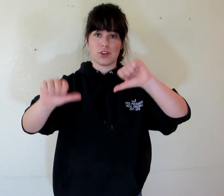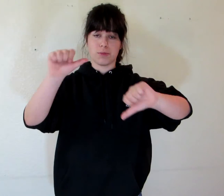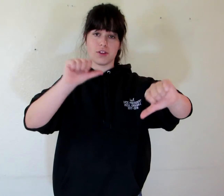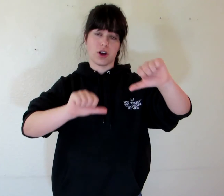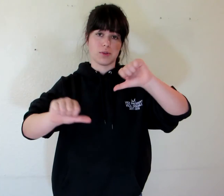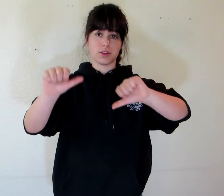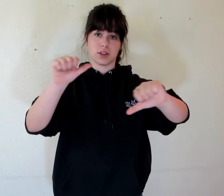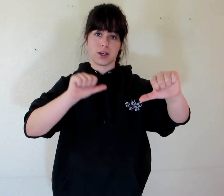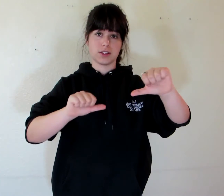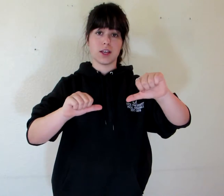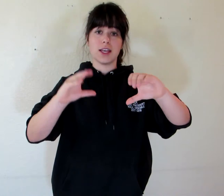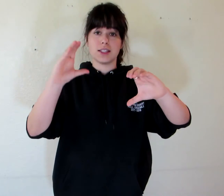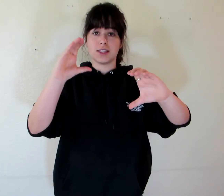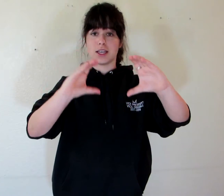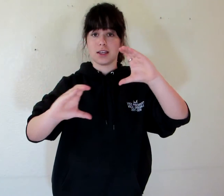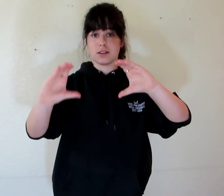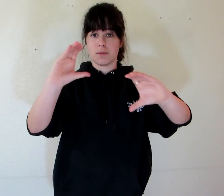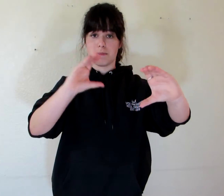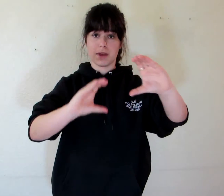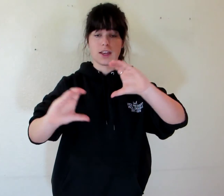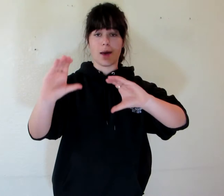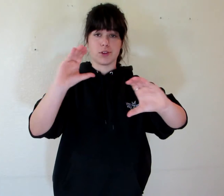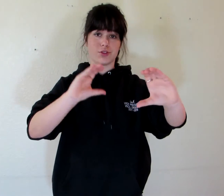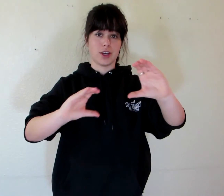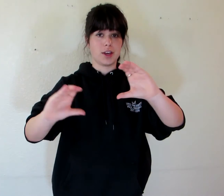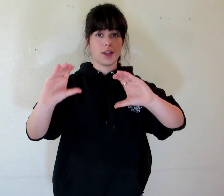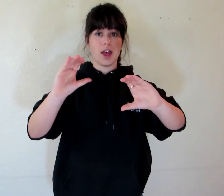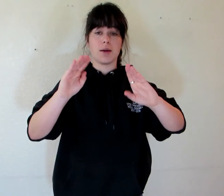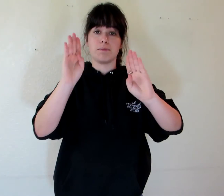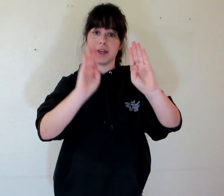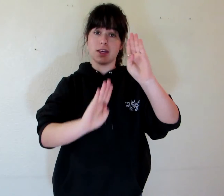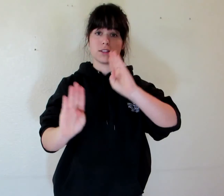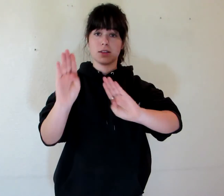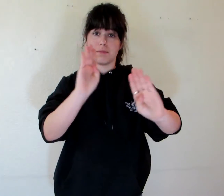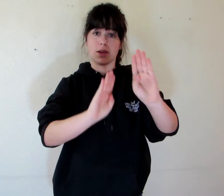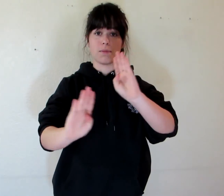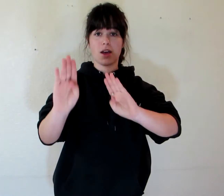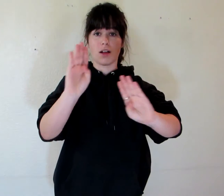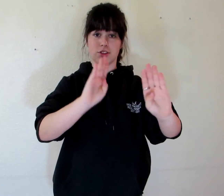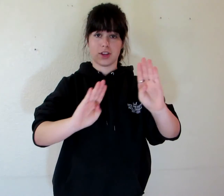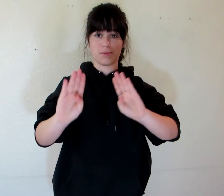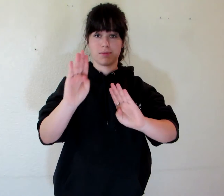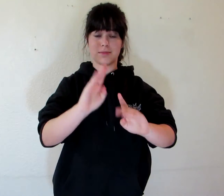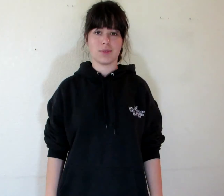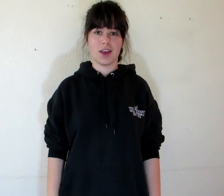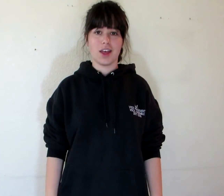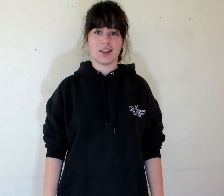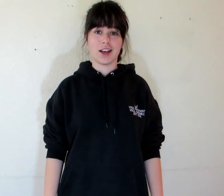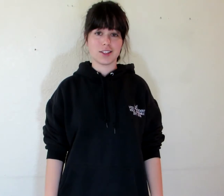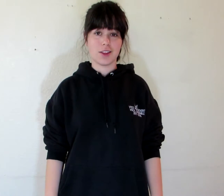mean general science, C's mean chemistry, and B's mean biology. The next sign that we'll